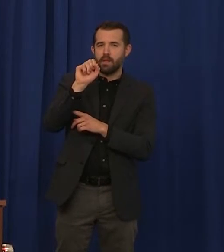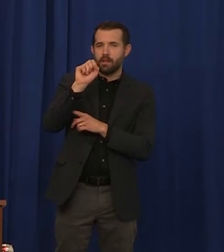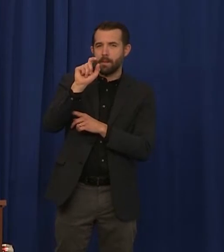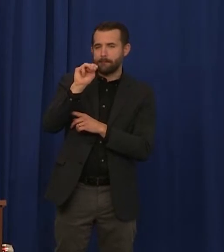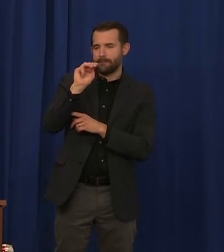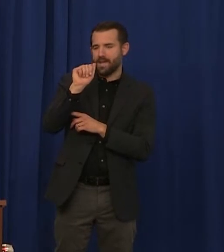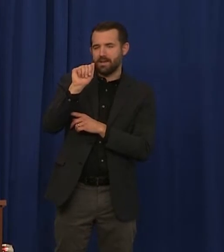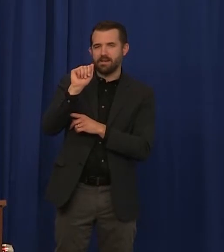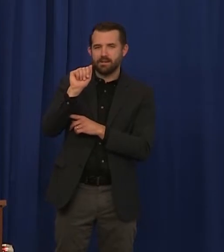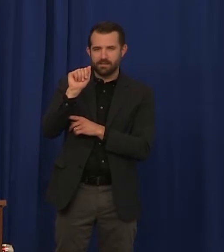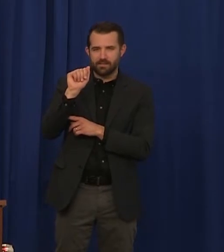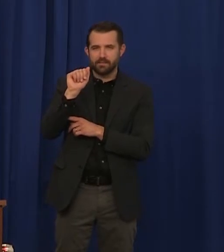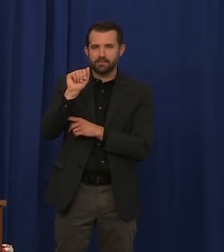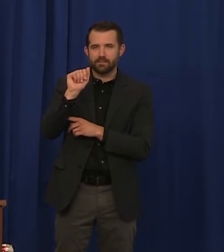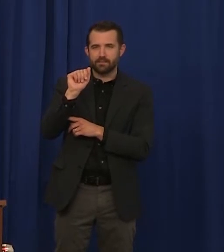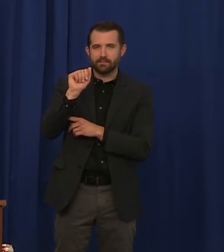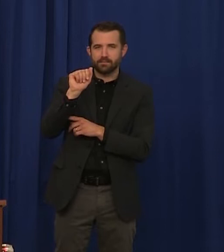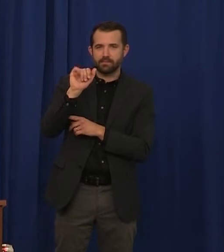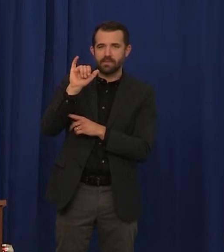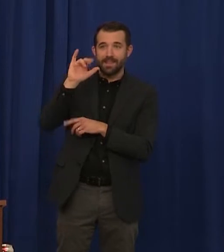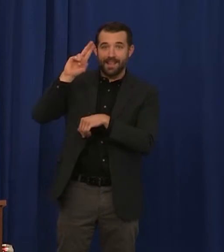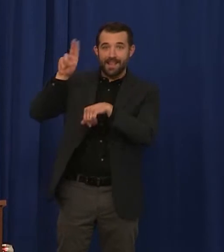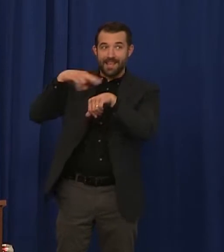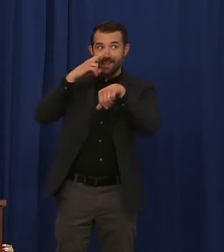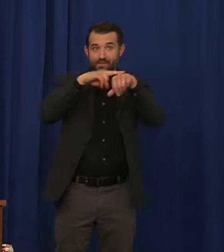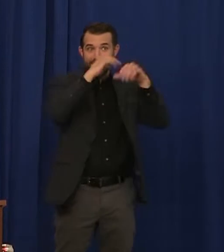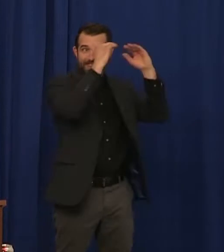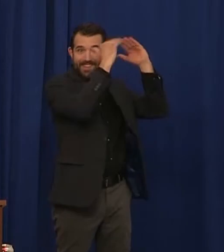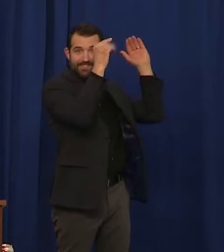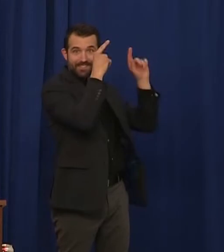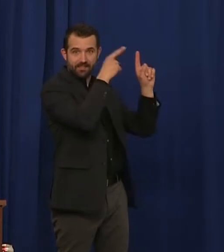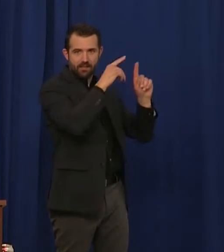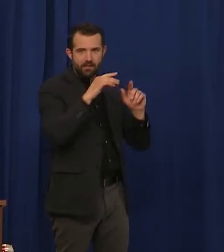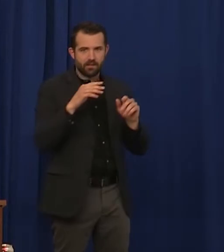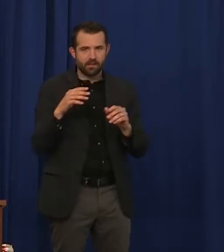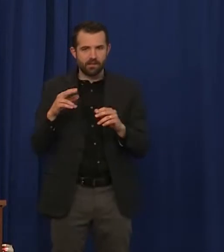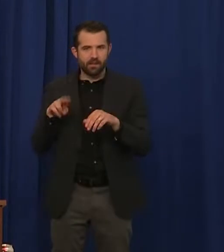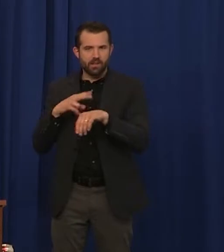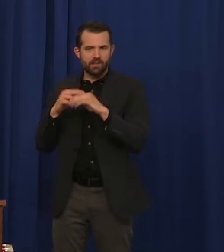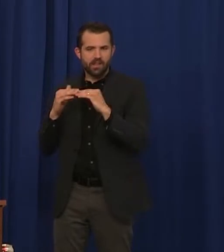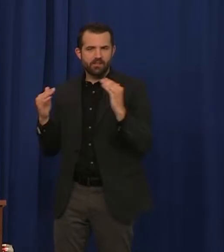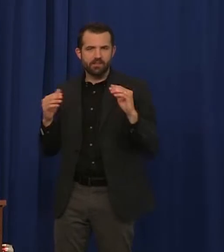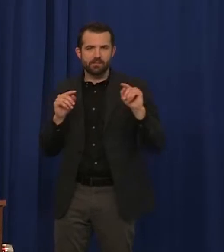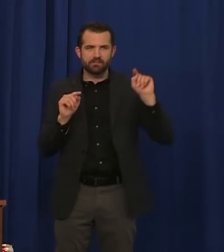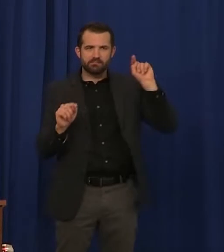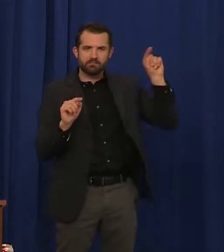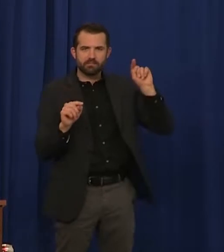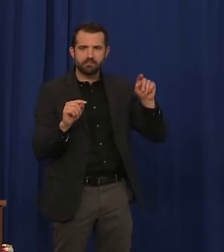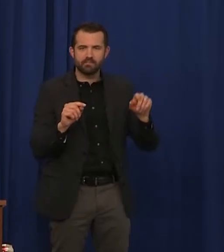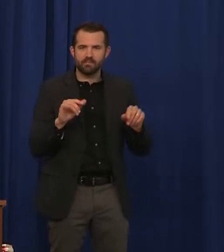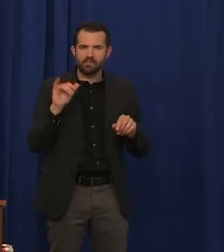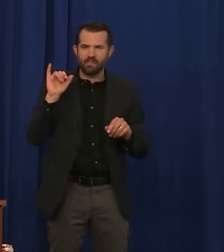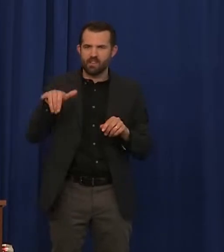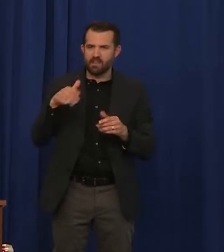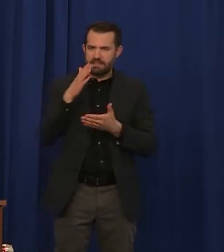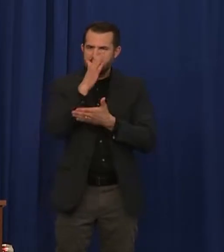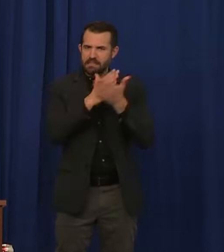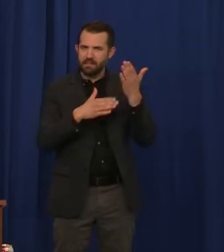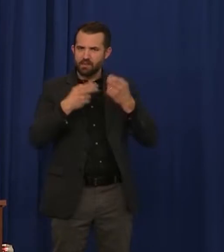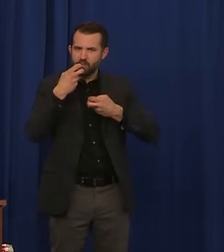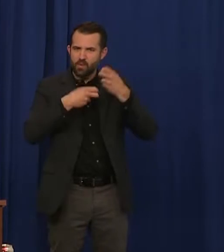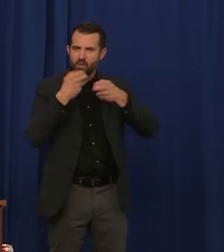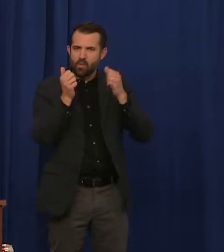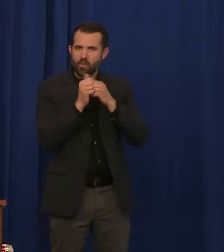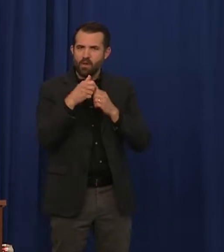So on both a national level and a local level, we've heard that plasma is part of how patients with COVID-19 are being treated. Can you